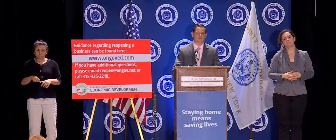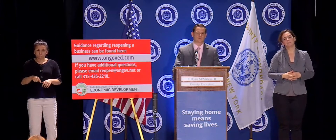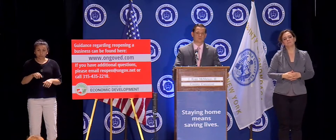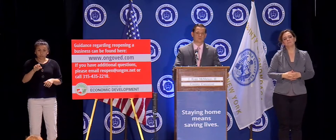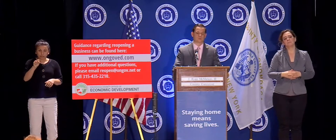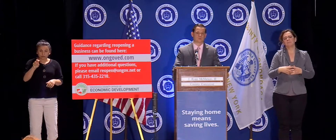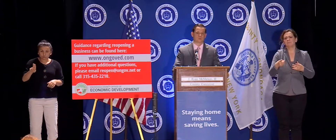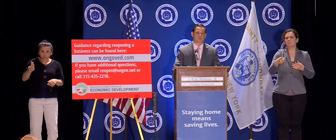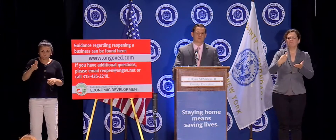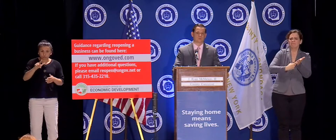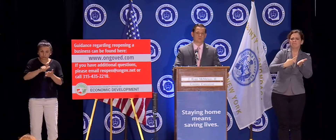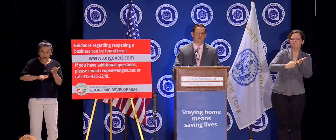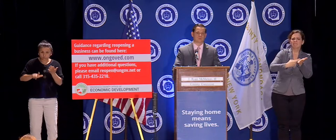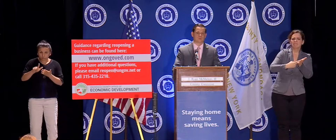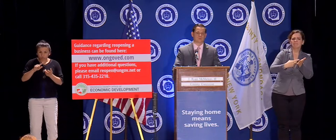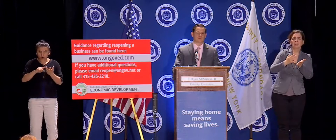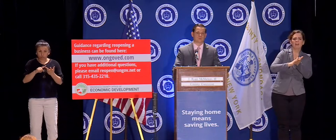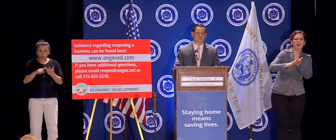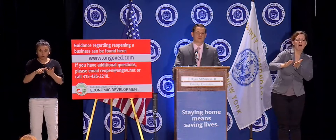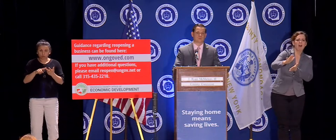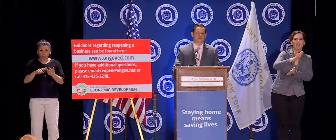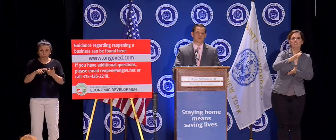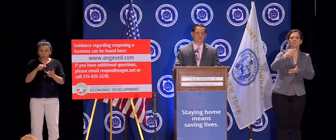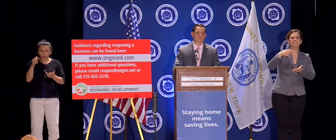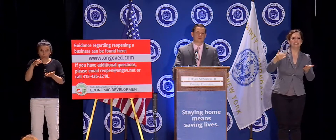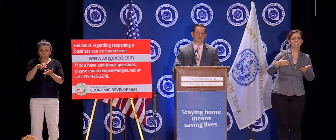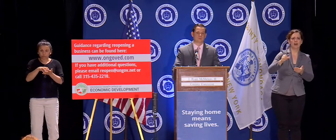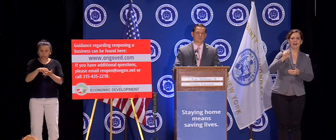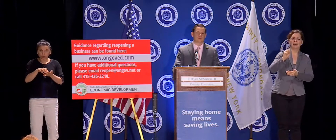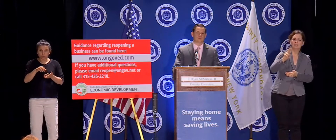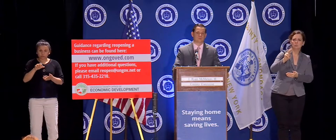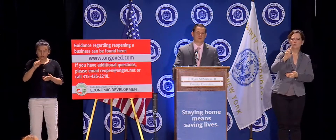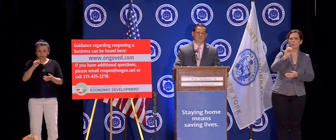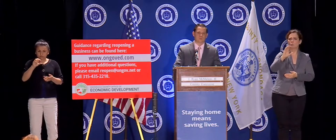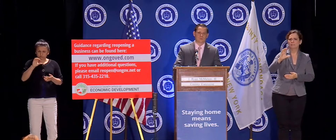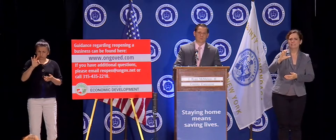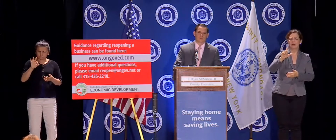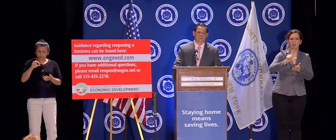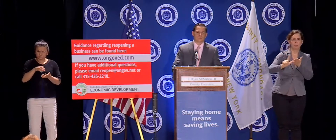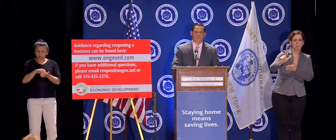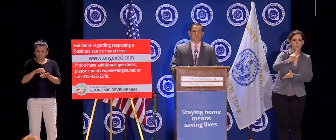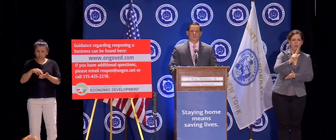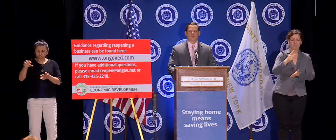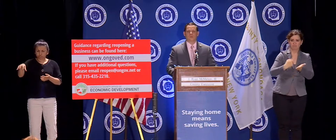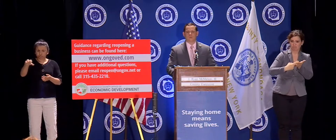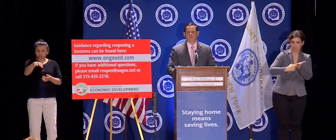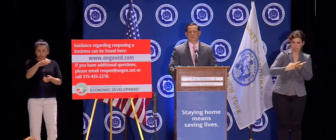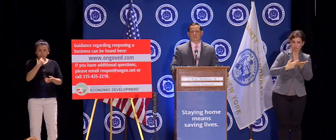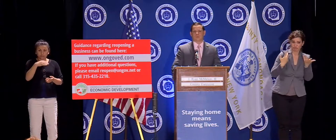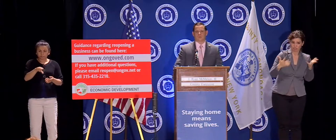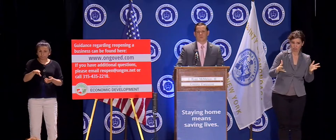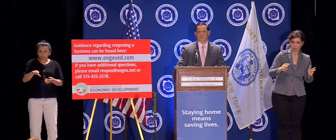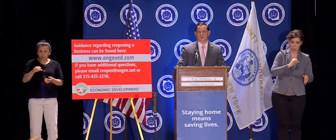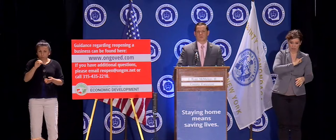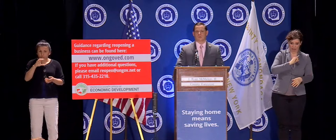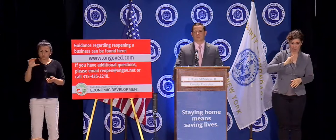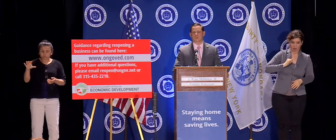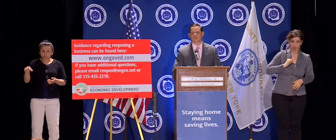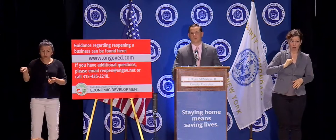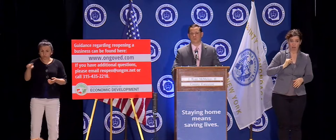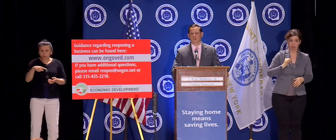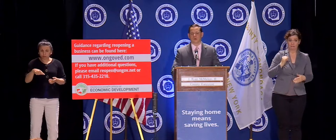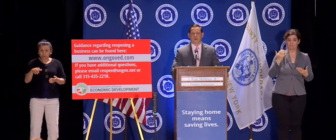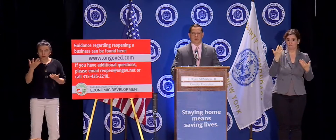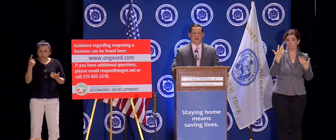they're going to start their semester in October. Any idea on what the 3 colleges here are thinking in terms of a reopening